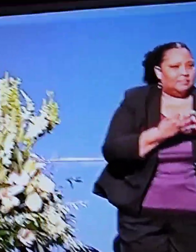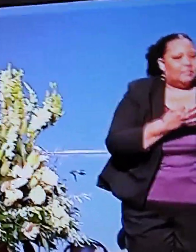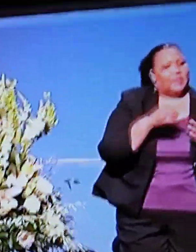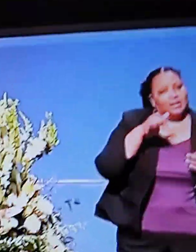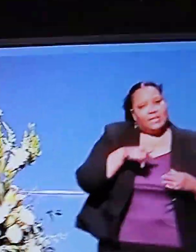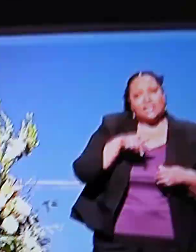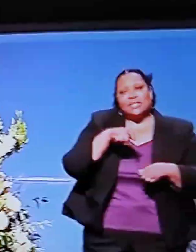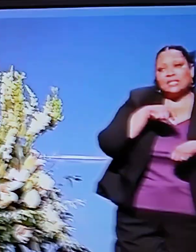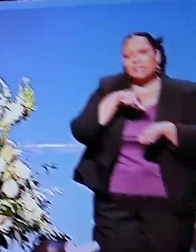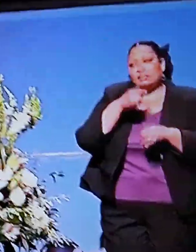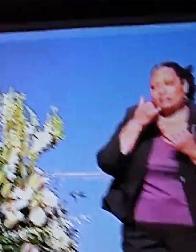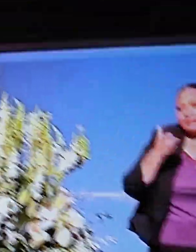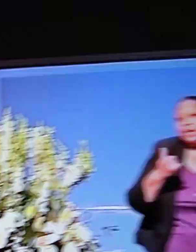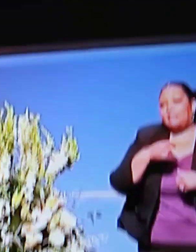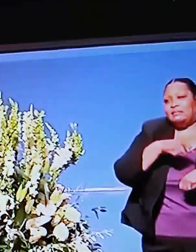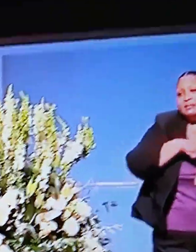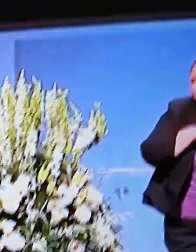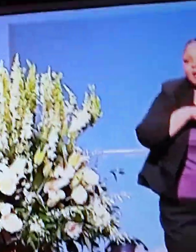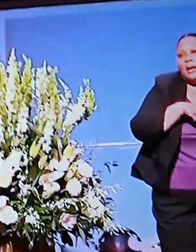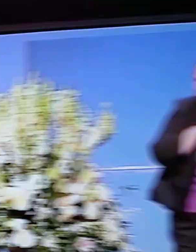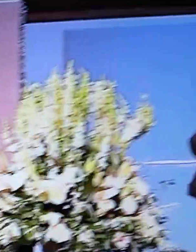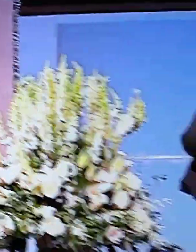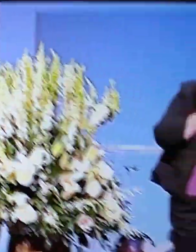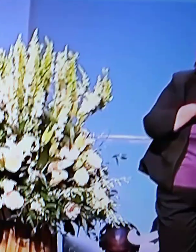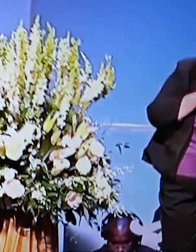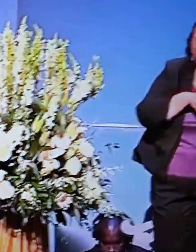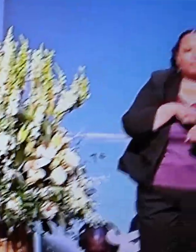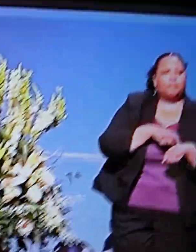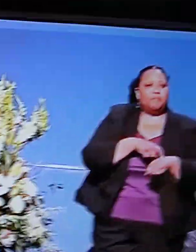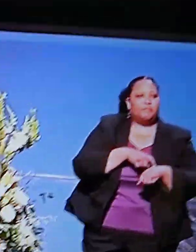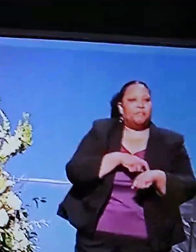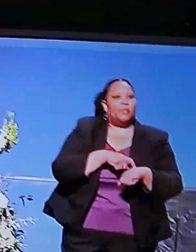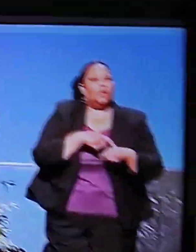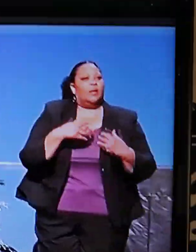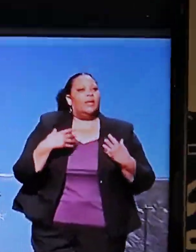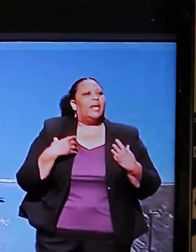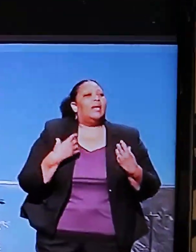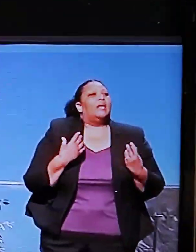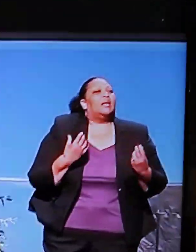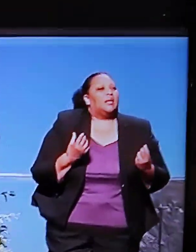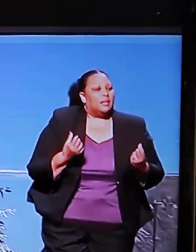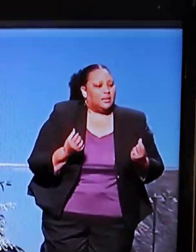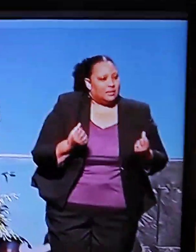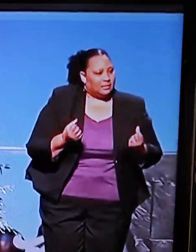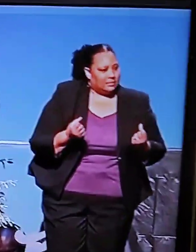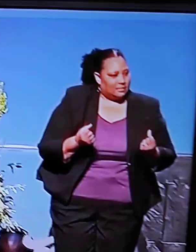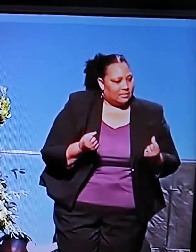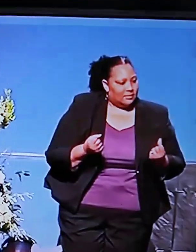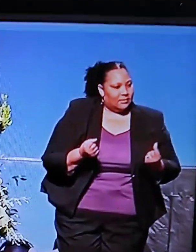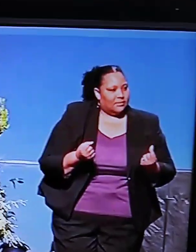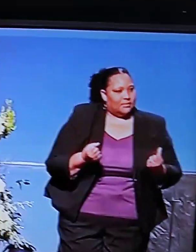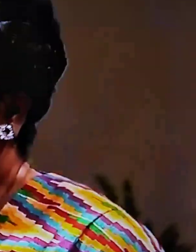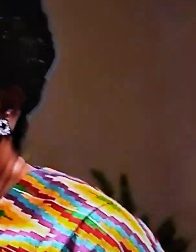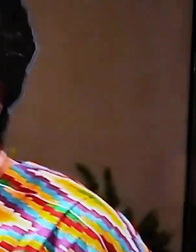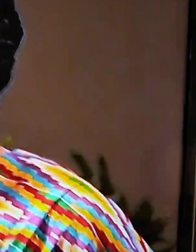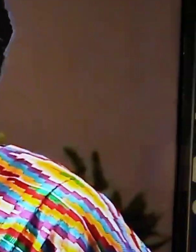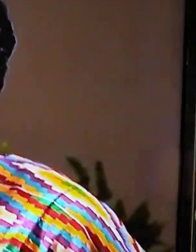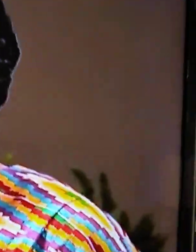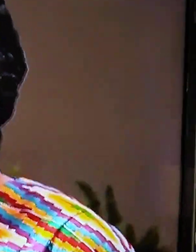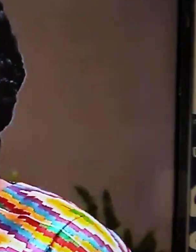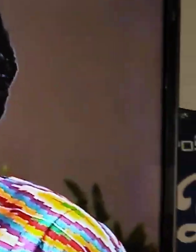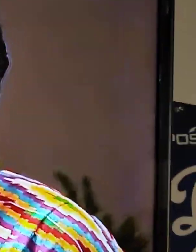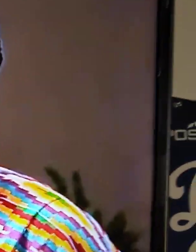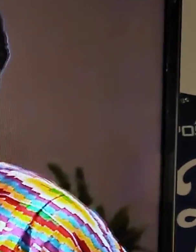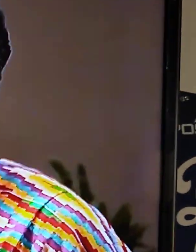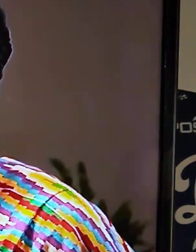This is a time for the healing of the womb of the pain that